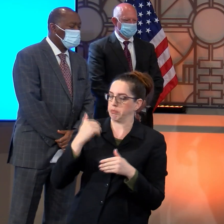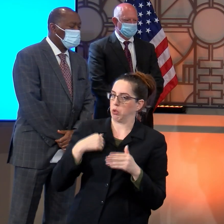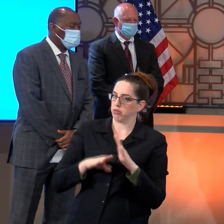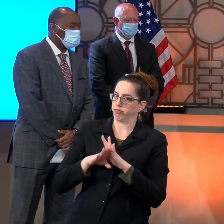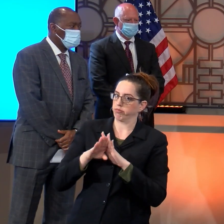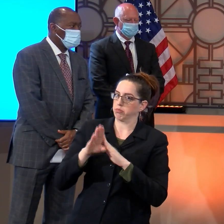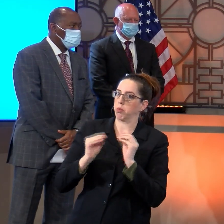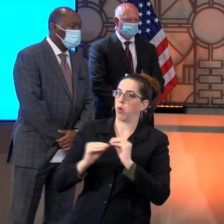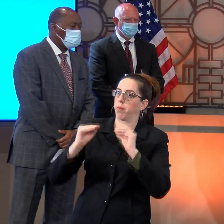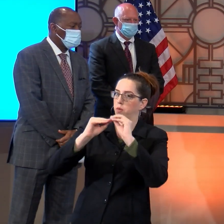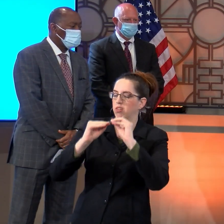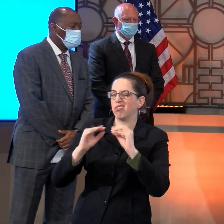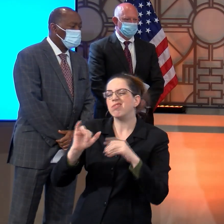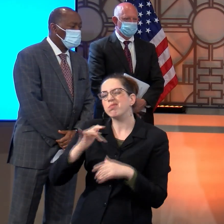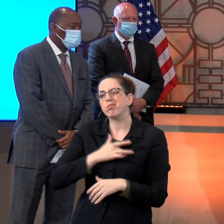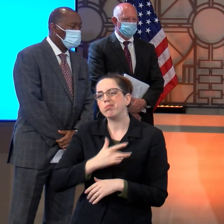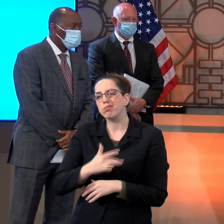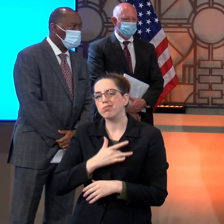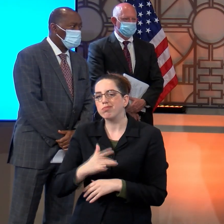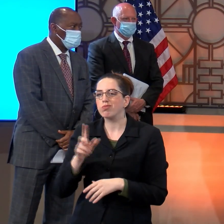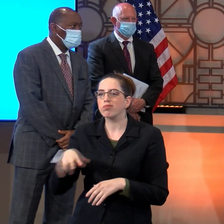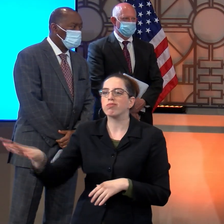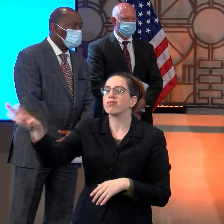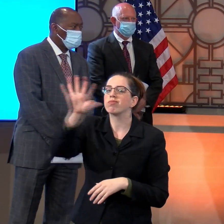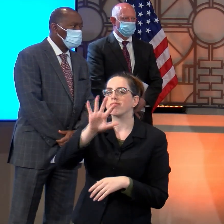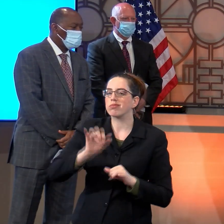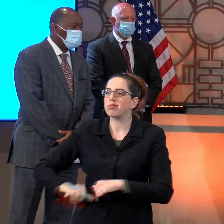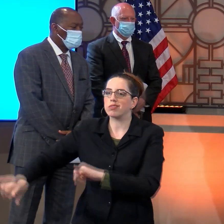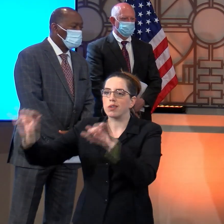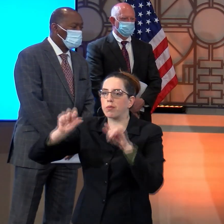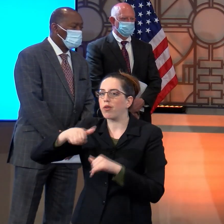is very consistent with what we're seeing around the country.